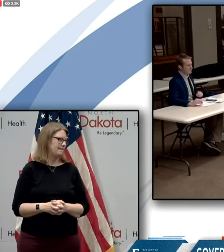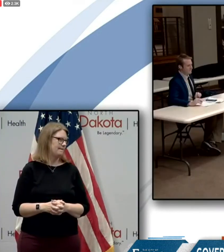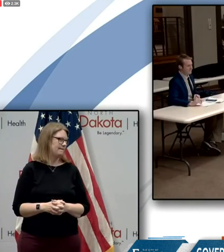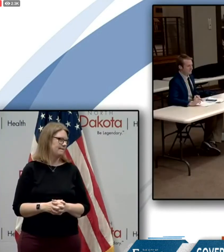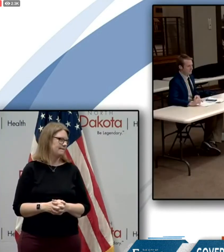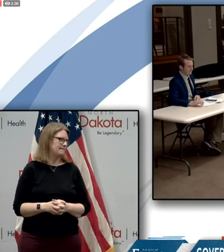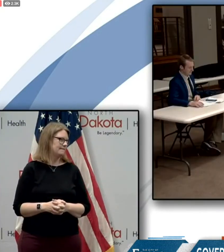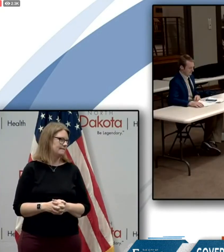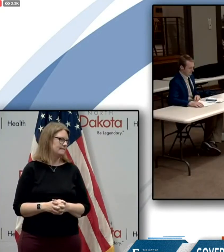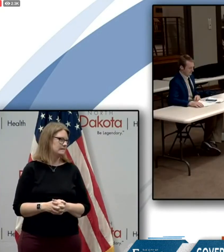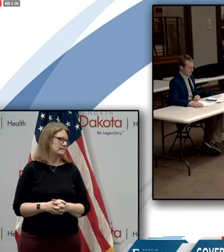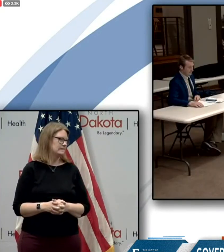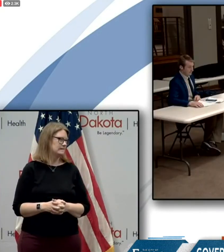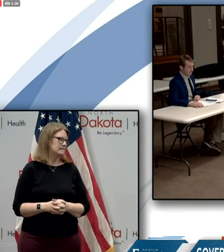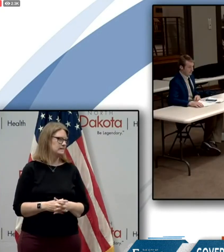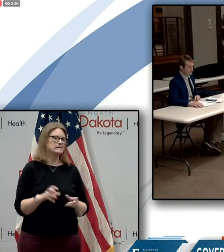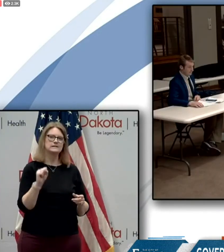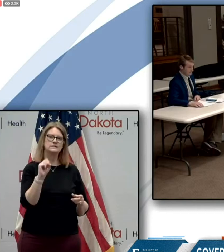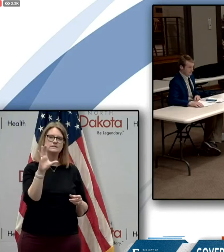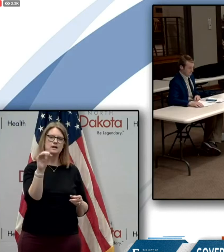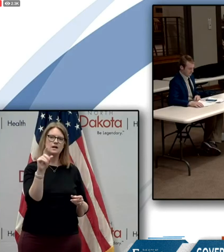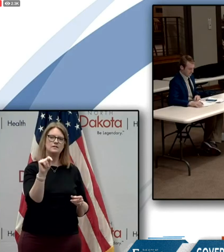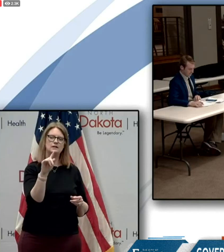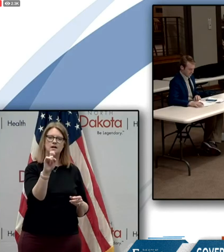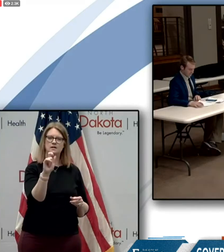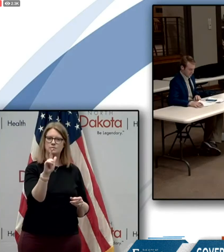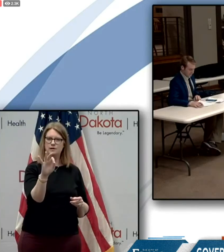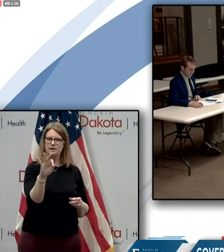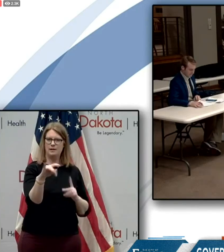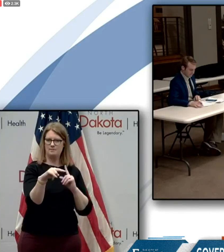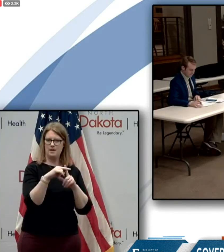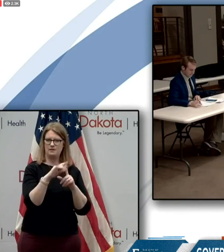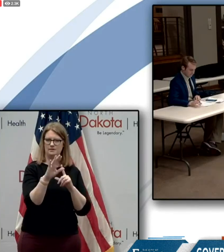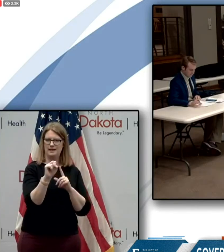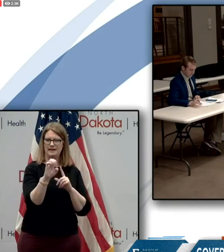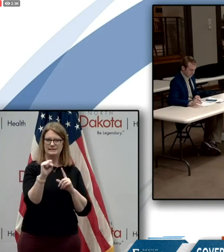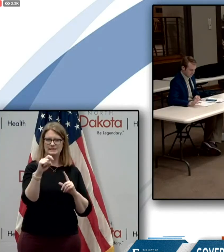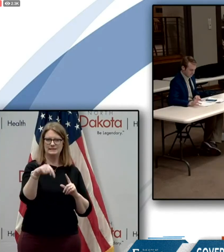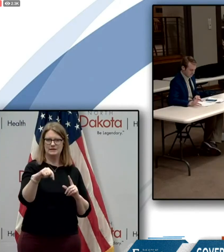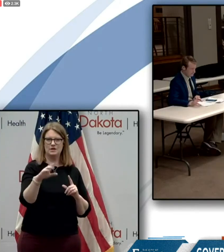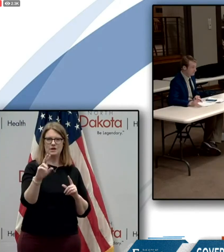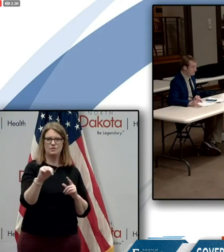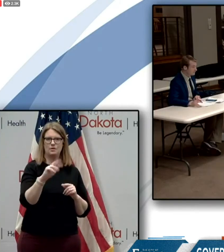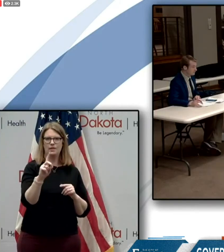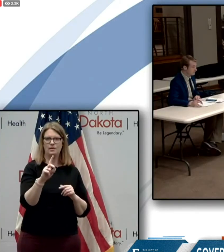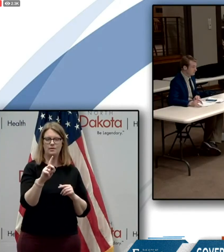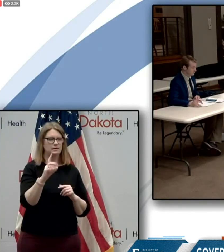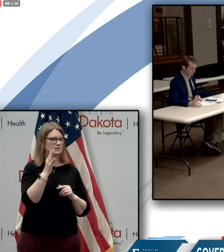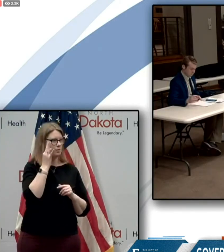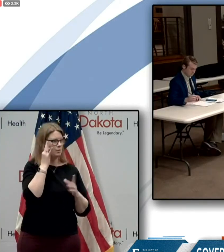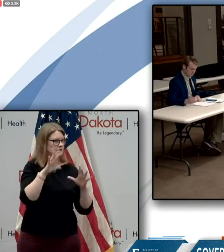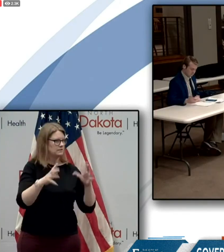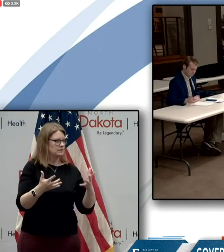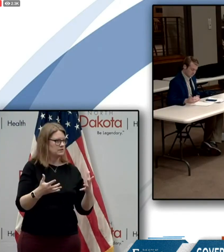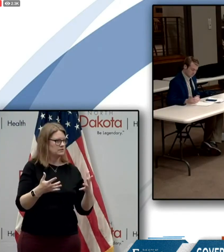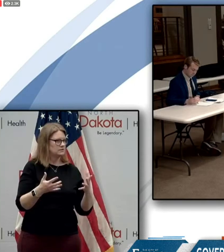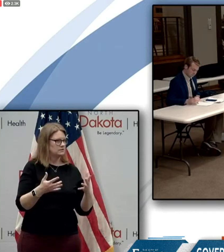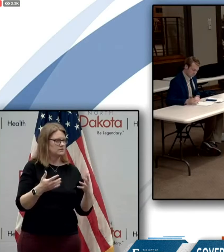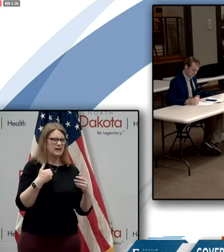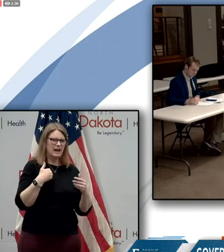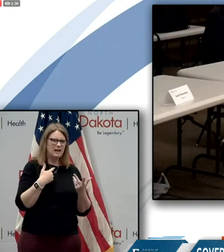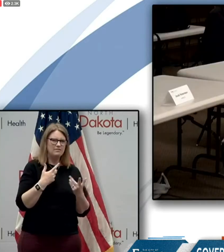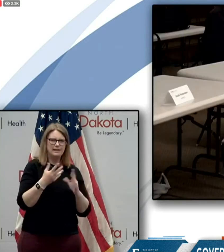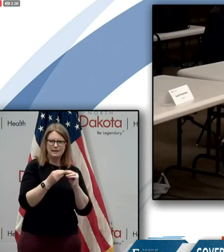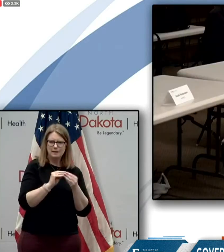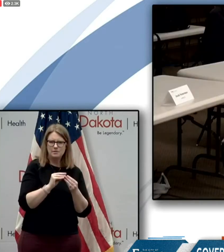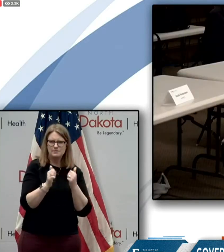Scott, you had referenced, I believe, 129 positive cases on North Dakota's reservations. Do you have a breakdown, reservation by